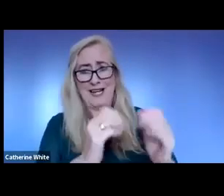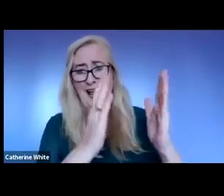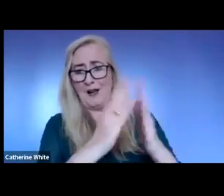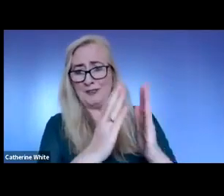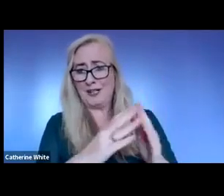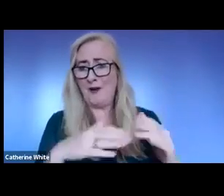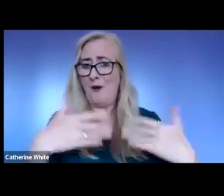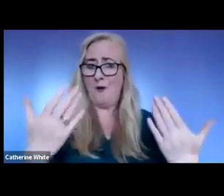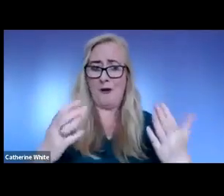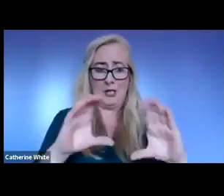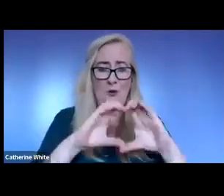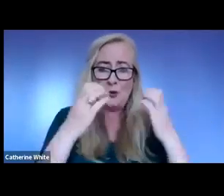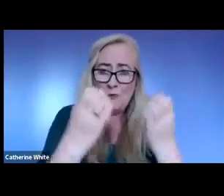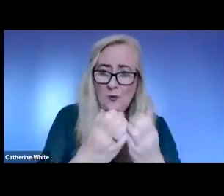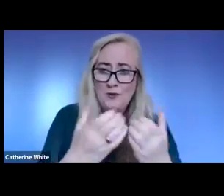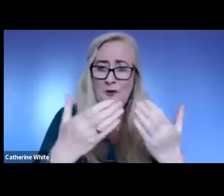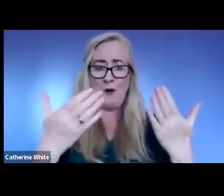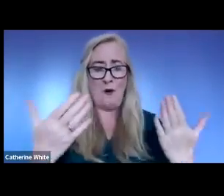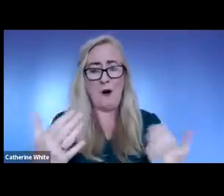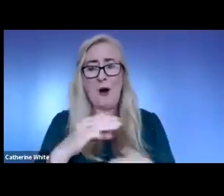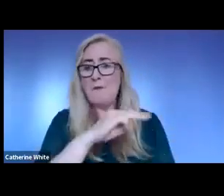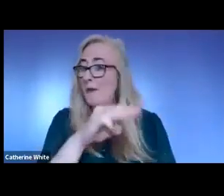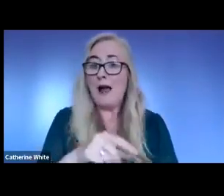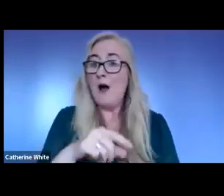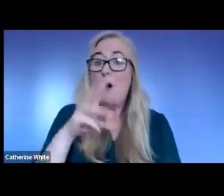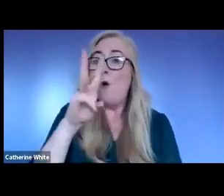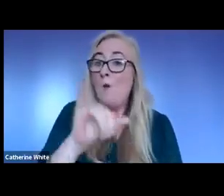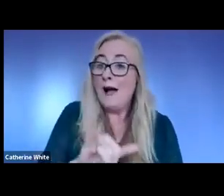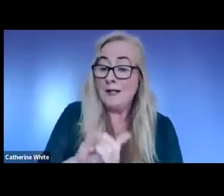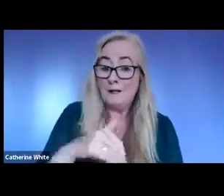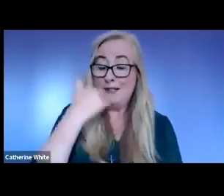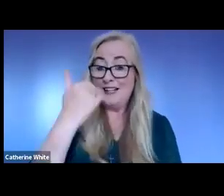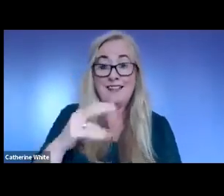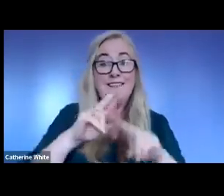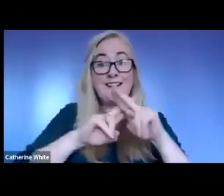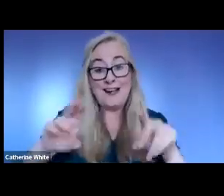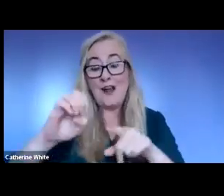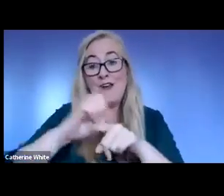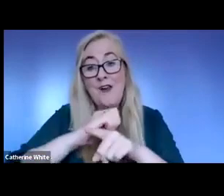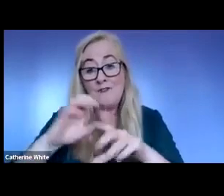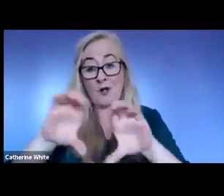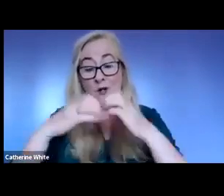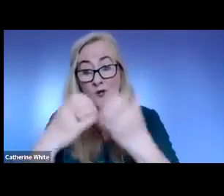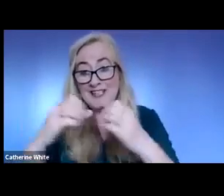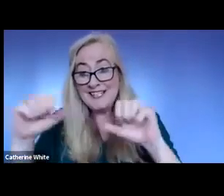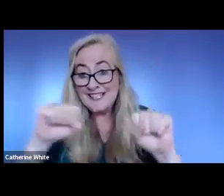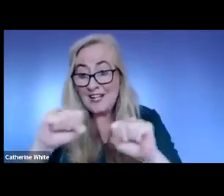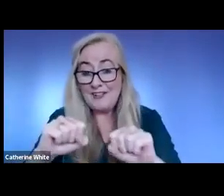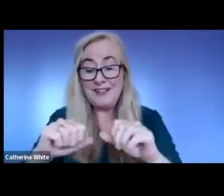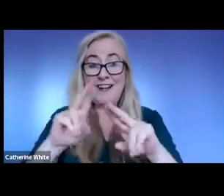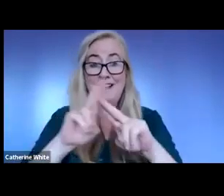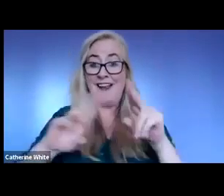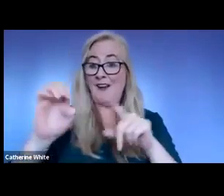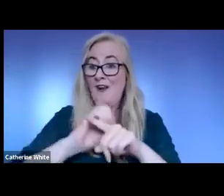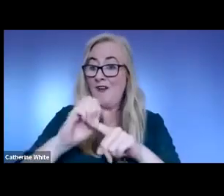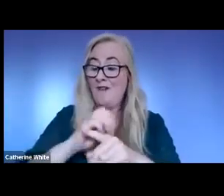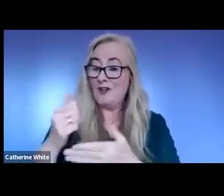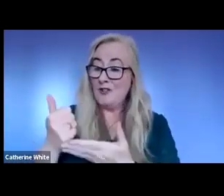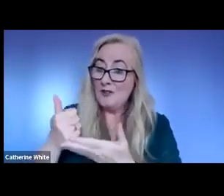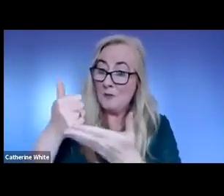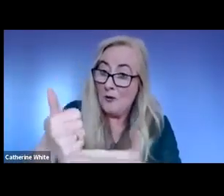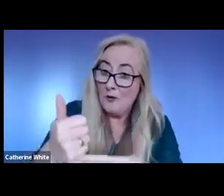communities or those people. That is the product of a lack of community services, a lack of supports, a lack of social supports, a lack